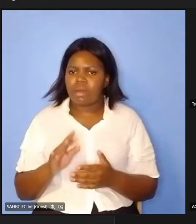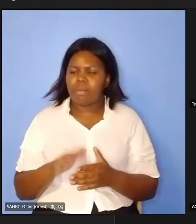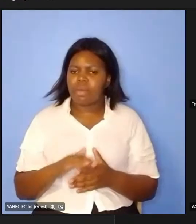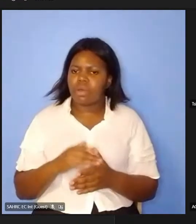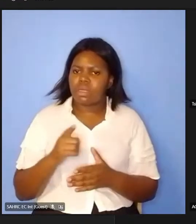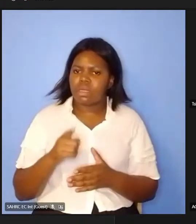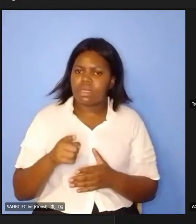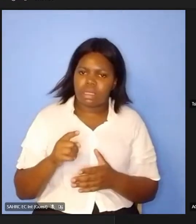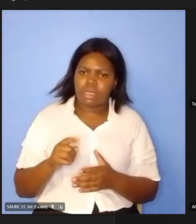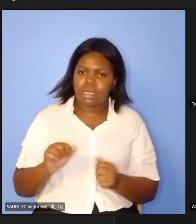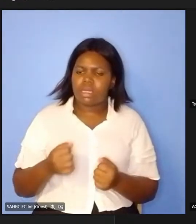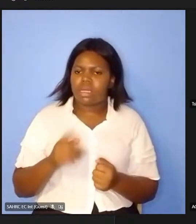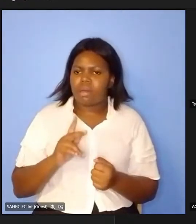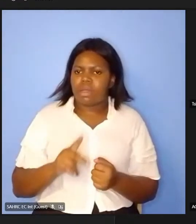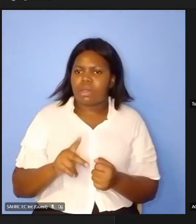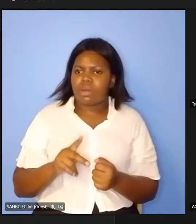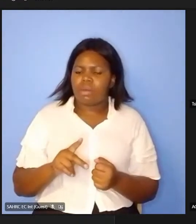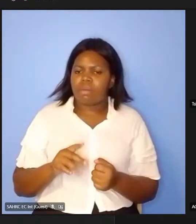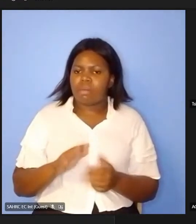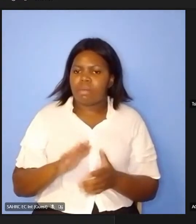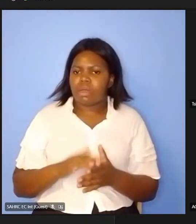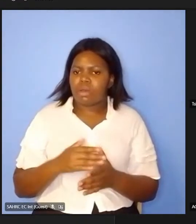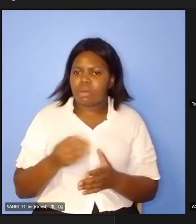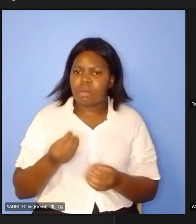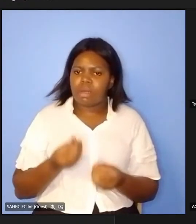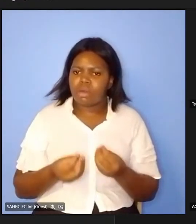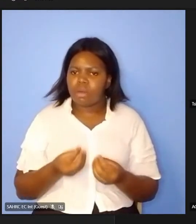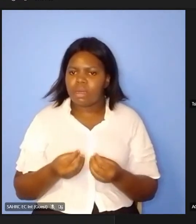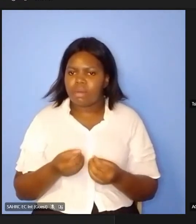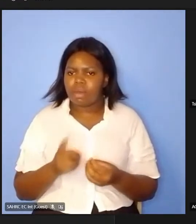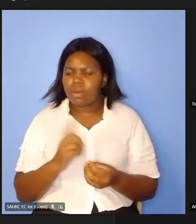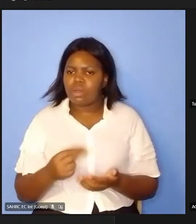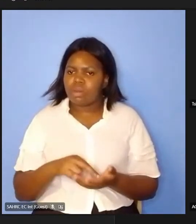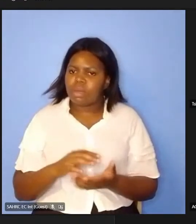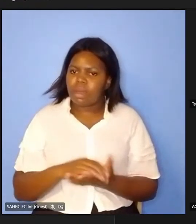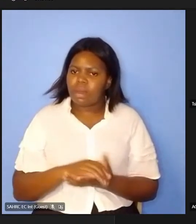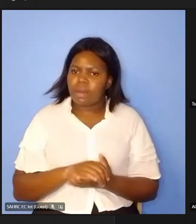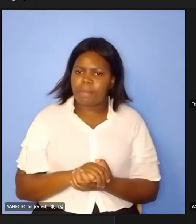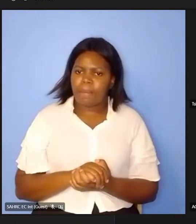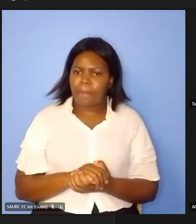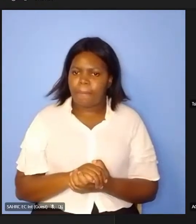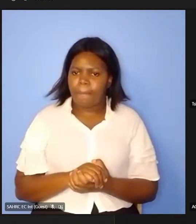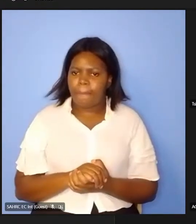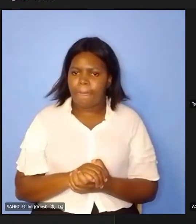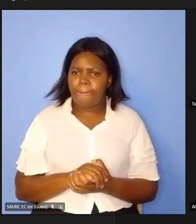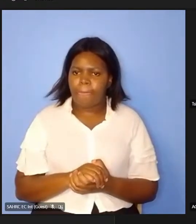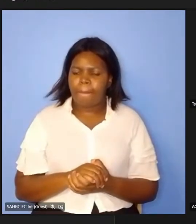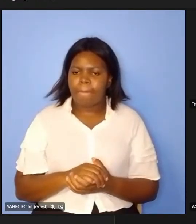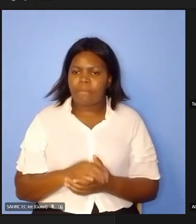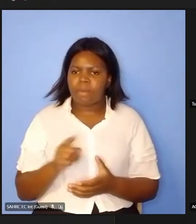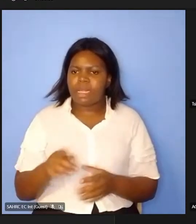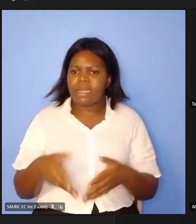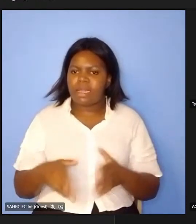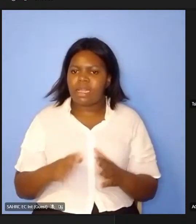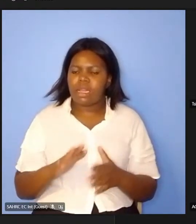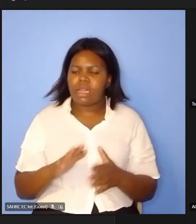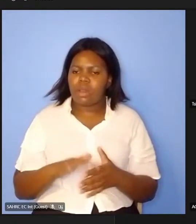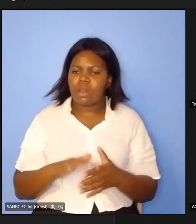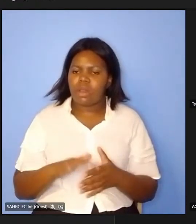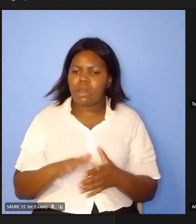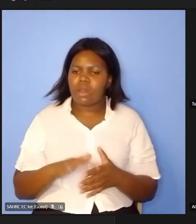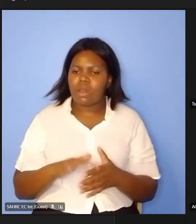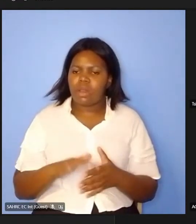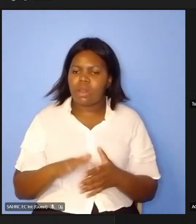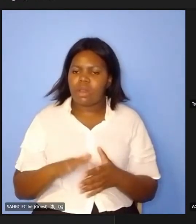people, of children, and that therefore this way of treating these issues as